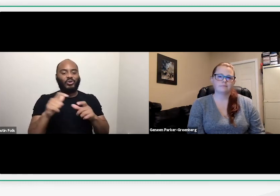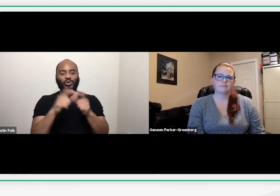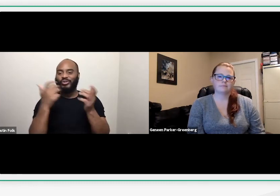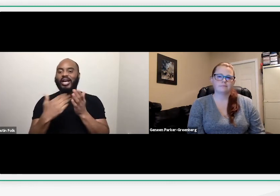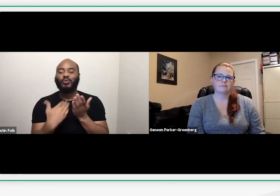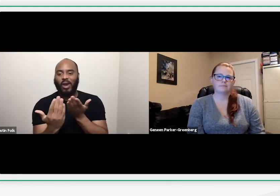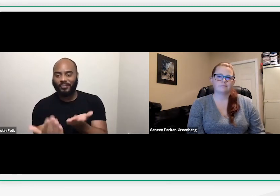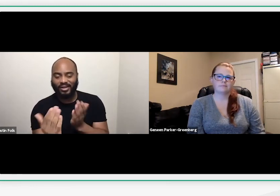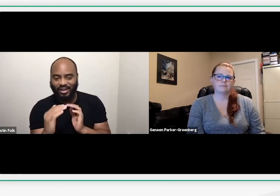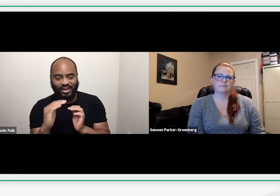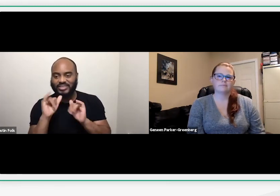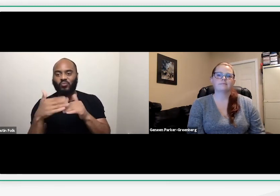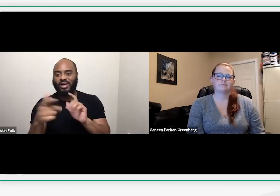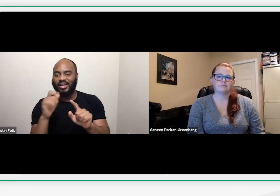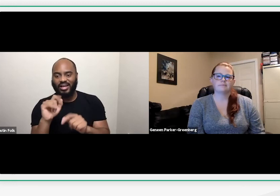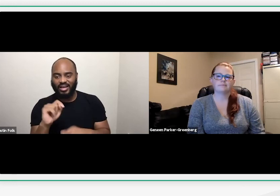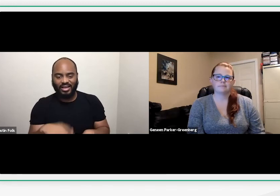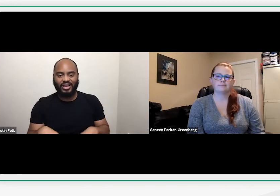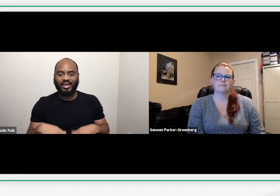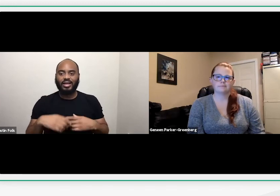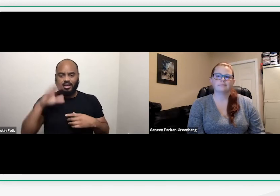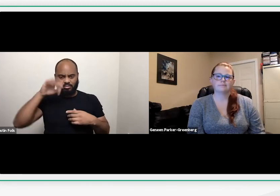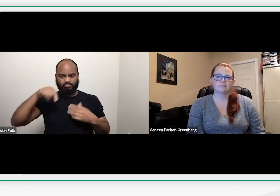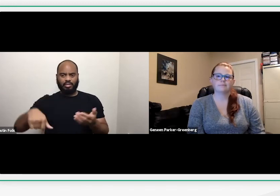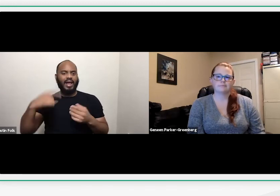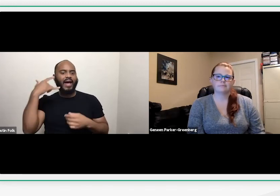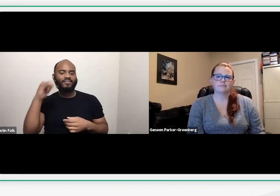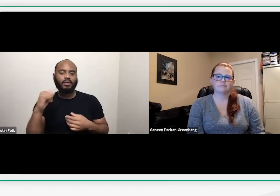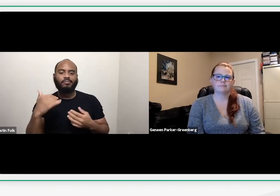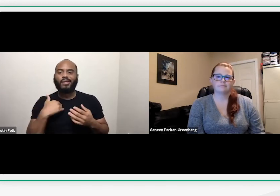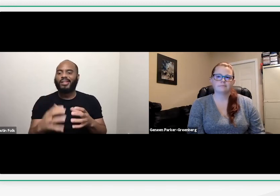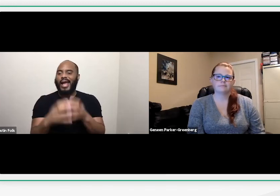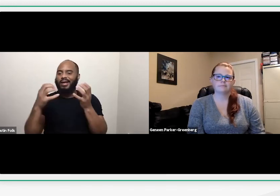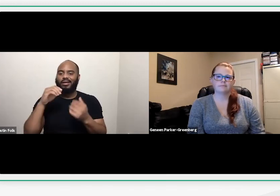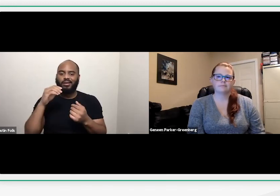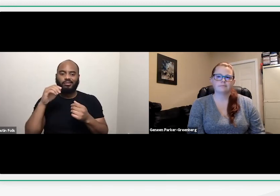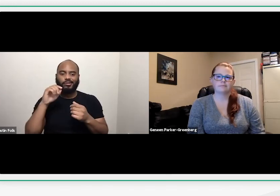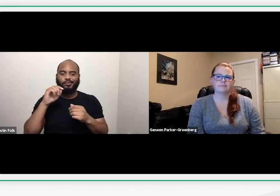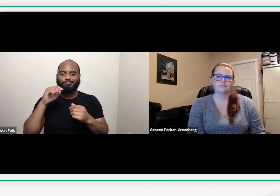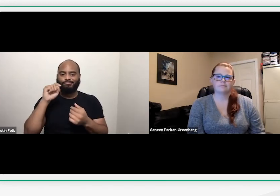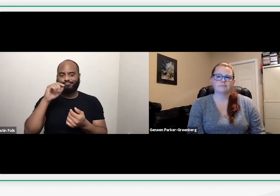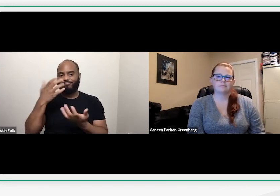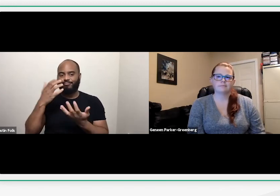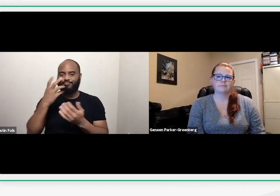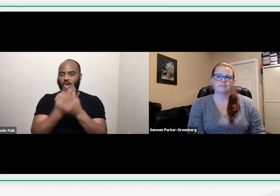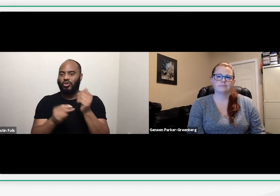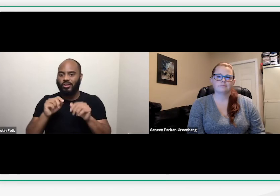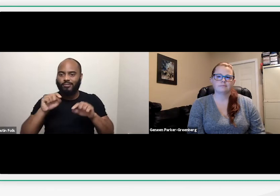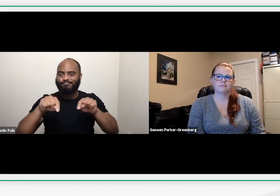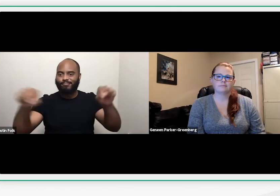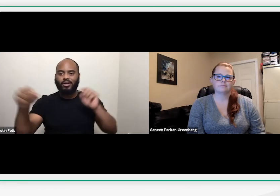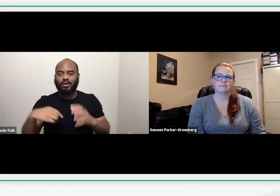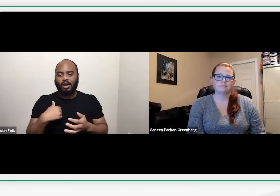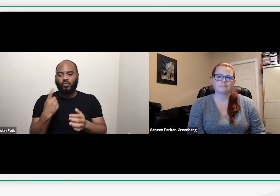Is avoid those title loans or payday loans, those types of loans. It's a huge recommendation from me for you to avoid those. I'm